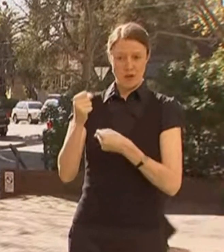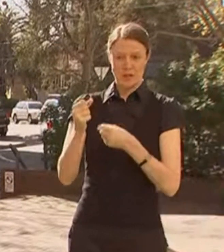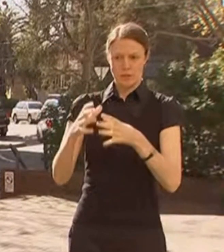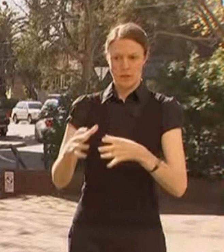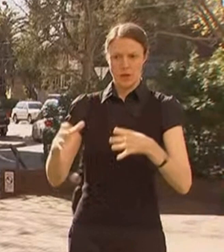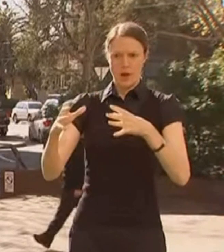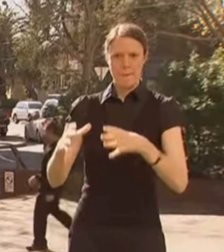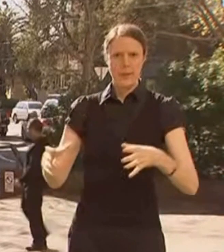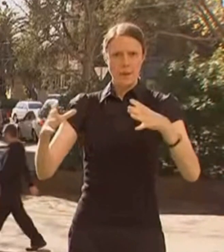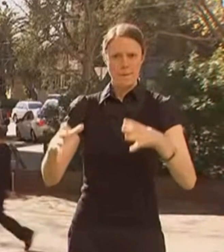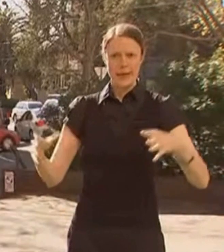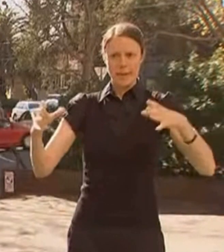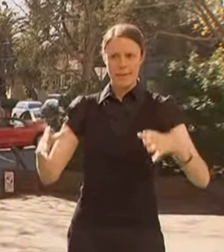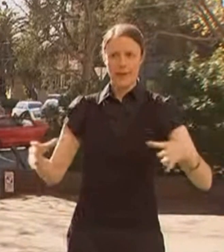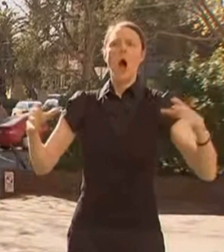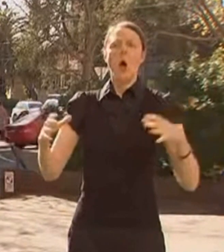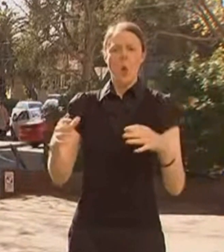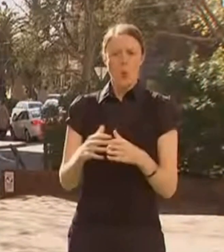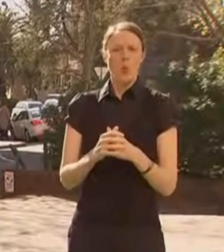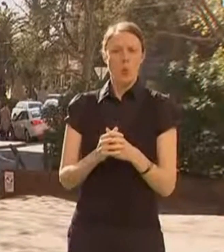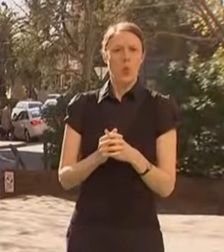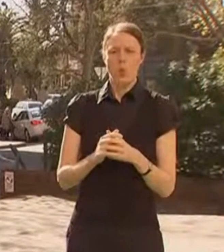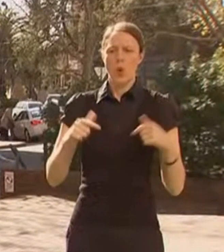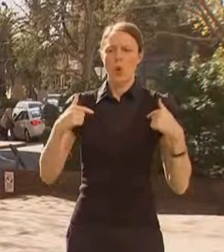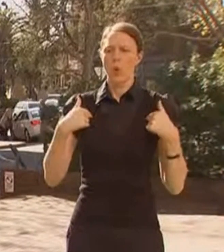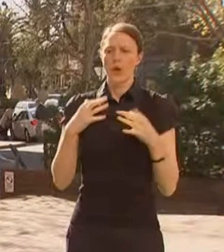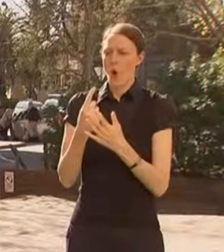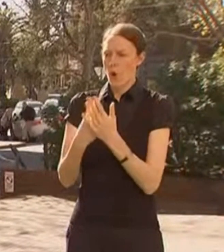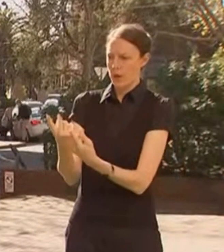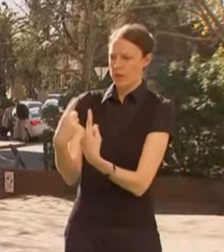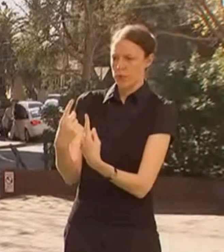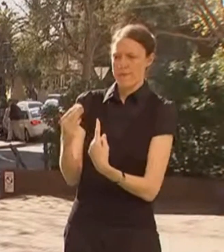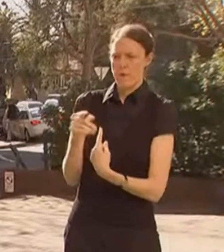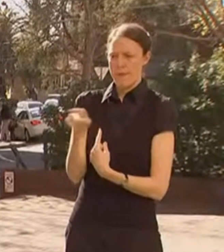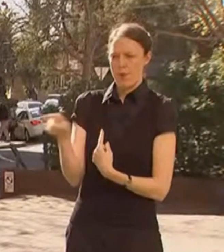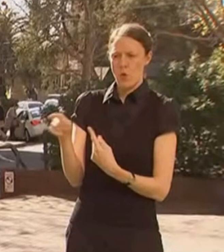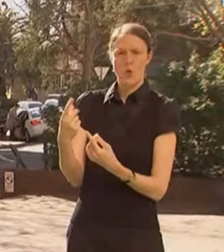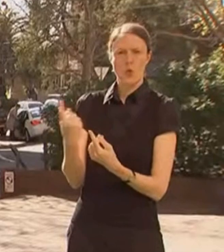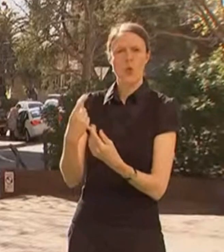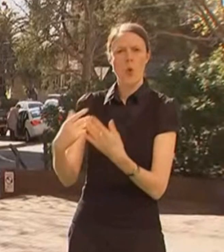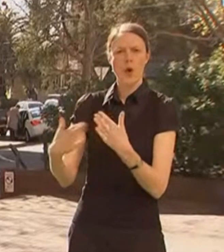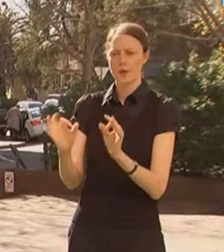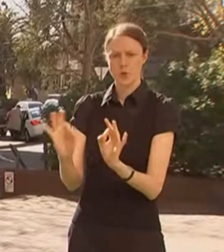and the police, of course. And we facilitate or assist with so many protests without